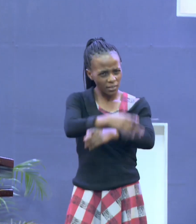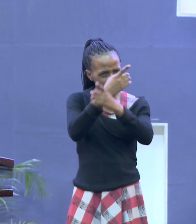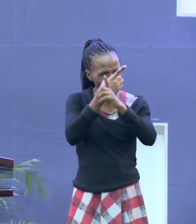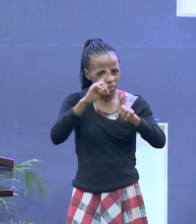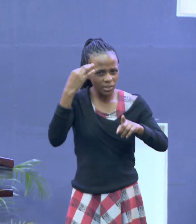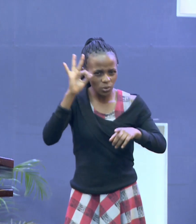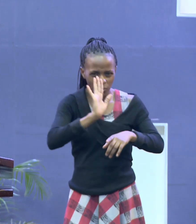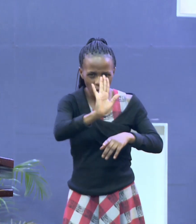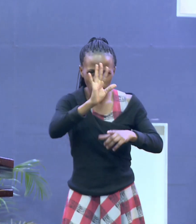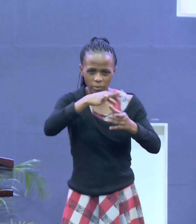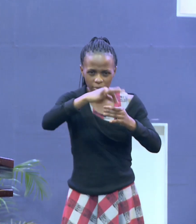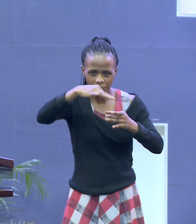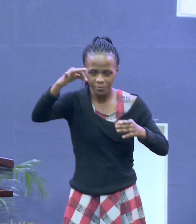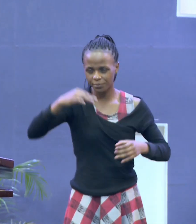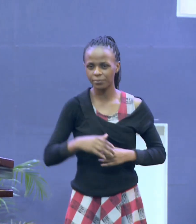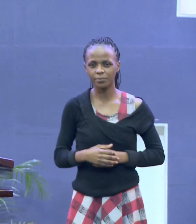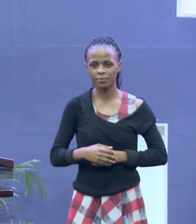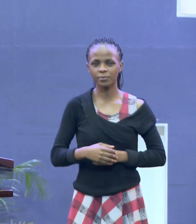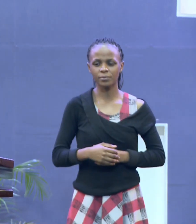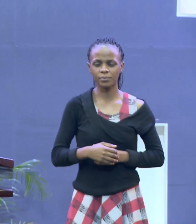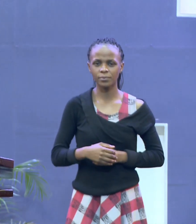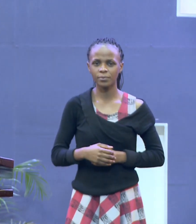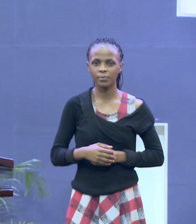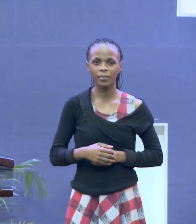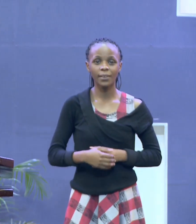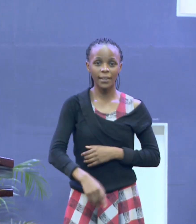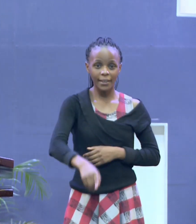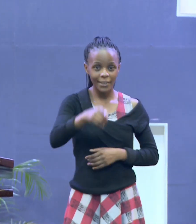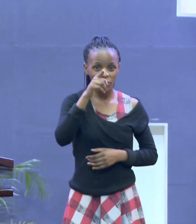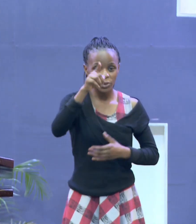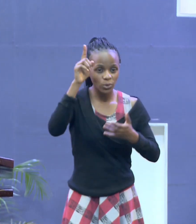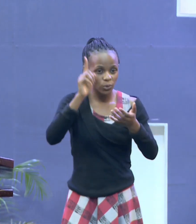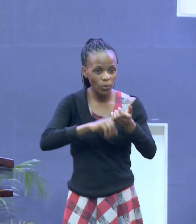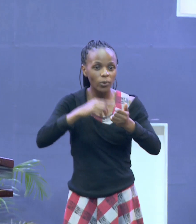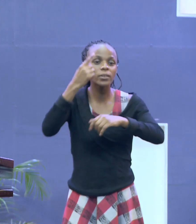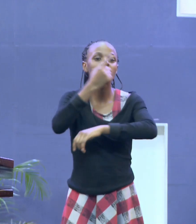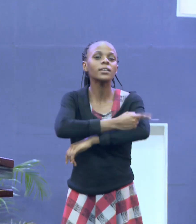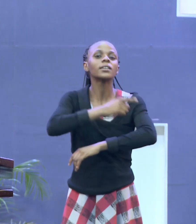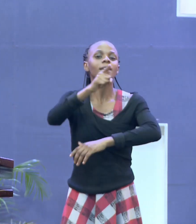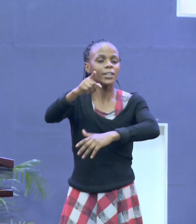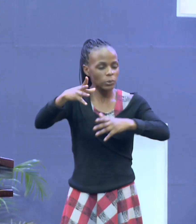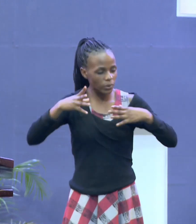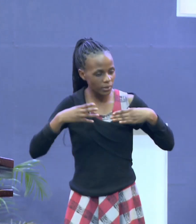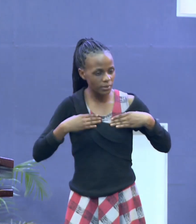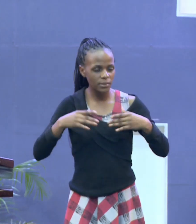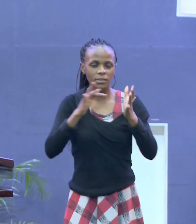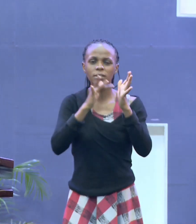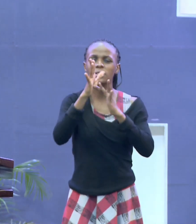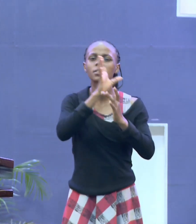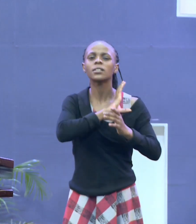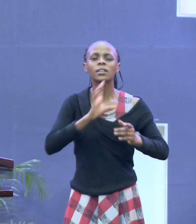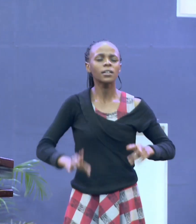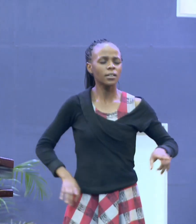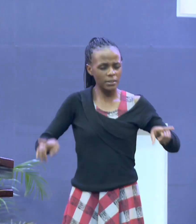gwo. The deliverance of your spirit. Wajifuna olunaku lw'okkiriza Yesu Kristo okubeera omulokozi wo. That